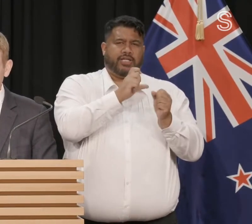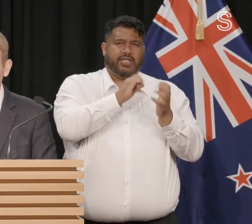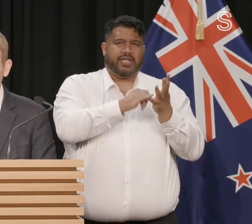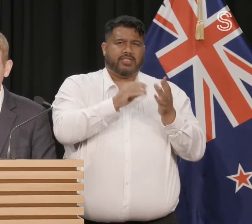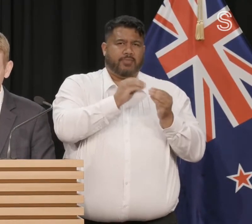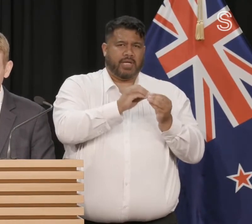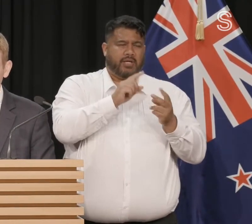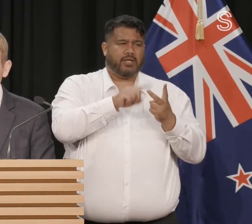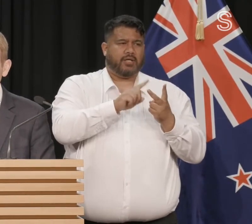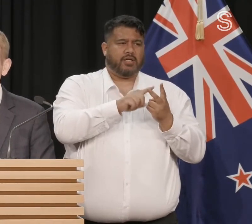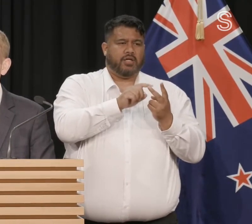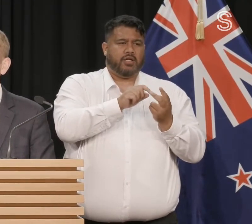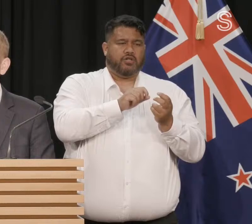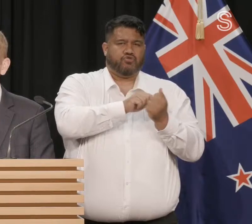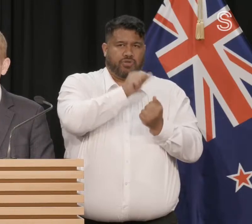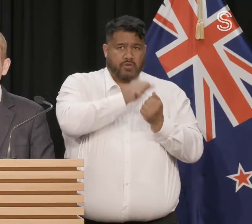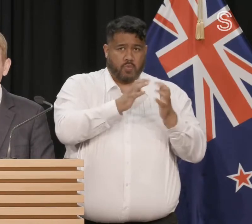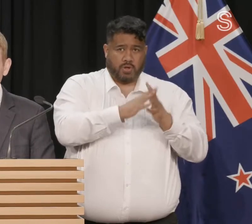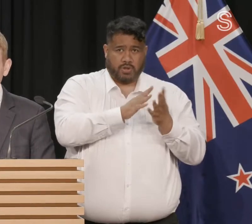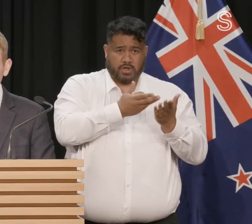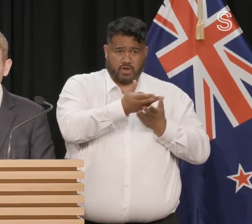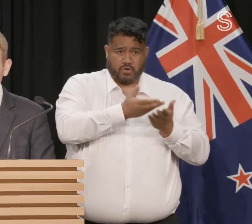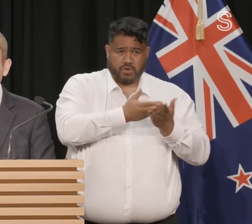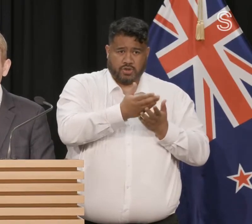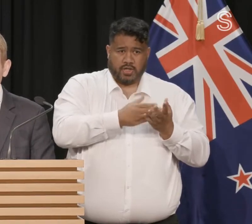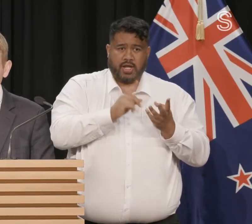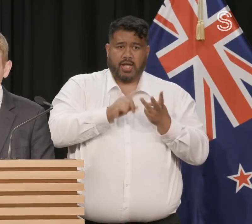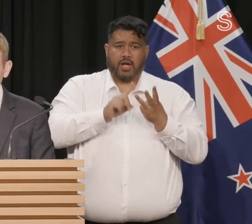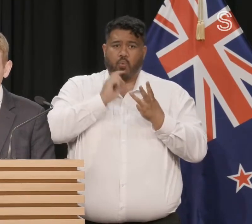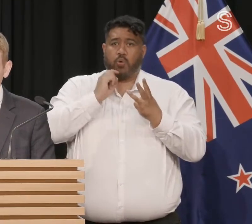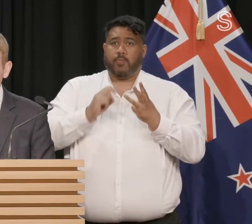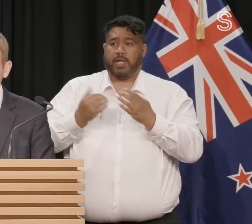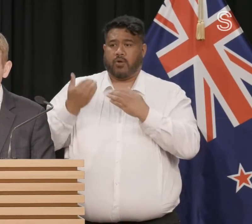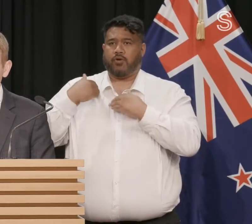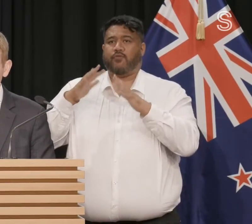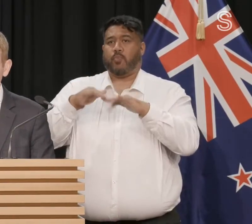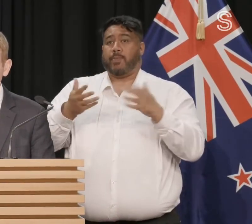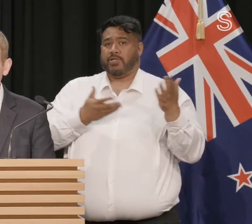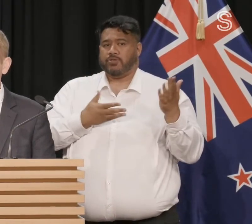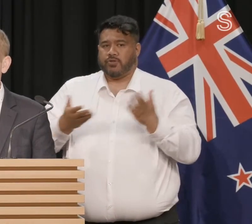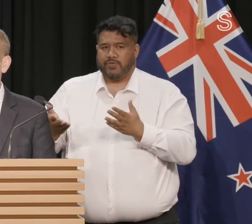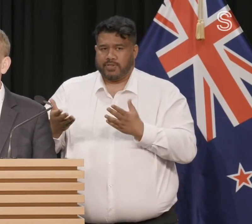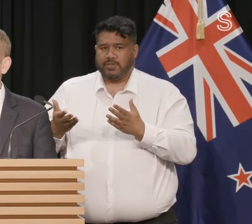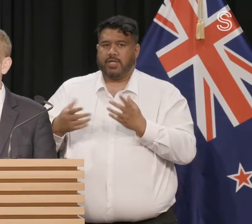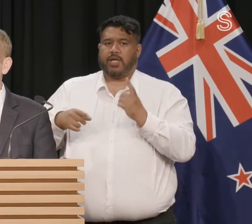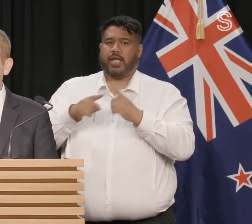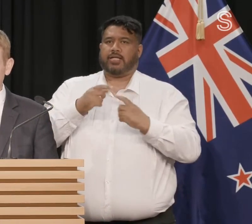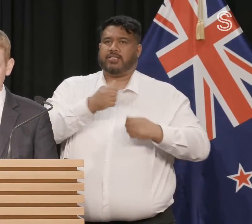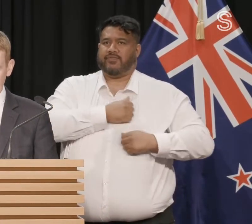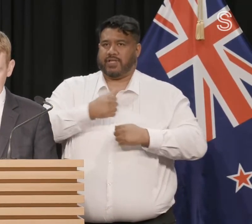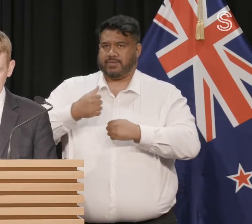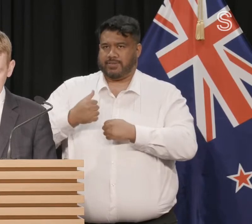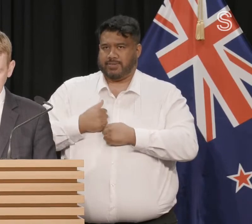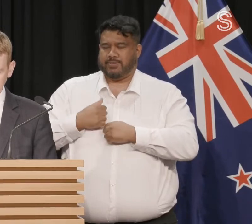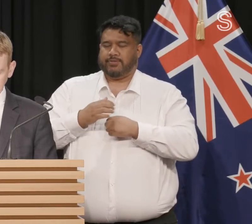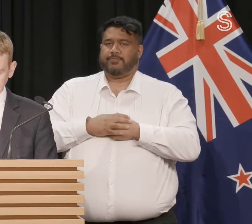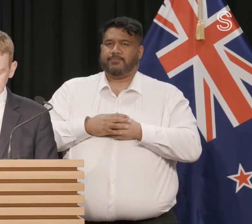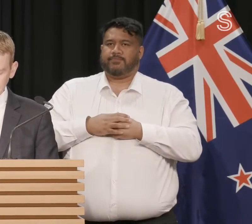Waitangi negotiations, and continues to lead the government's response to the Royal Commission's report into the Christchurch terror